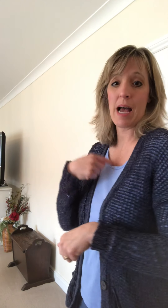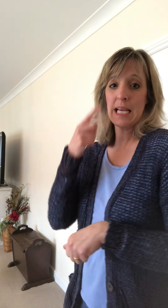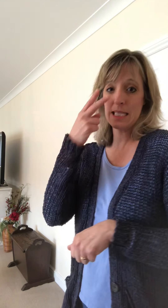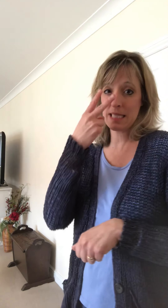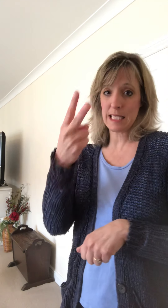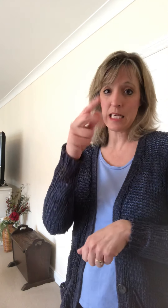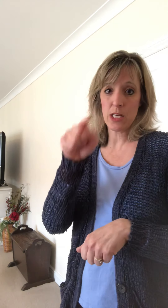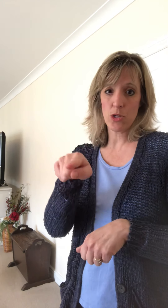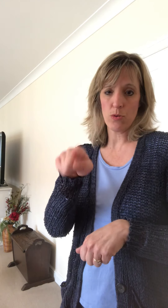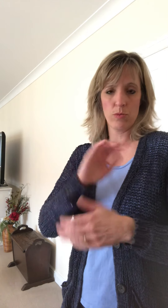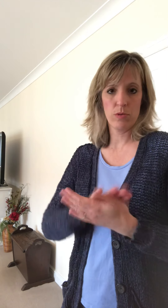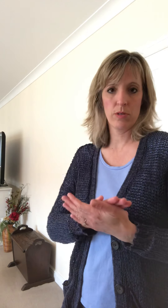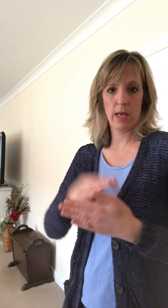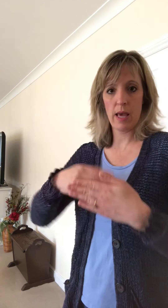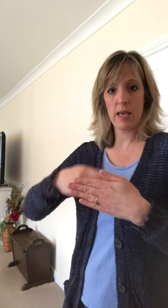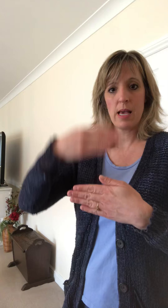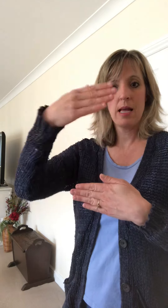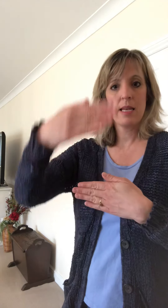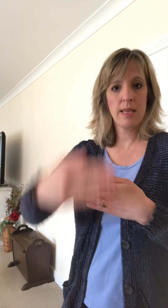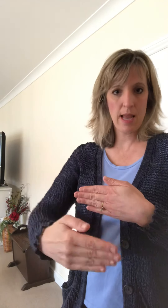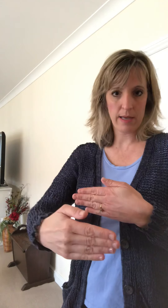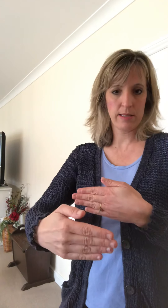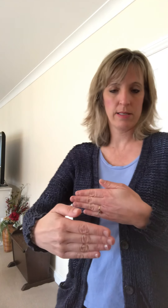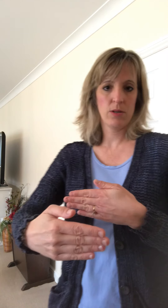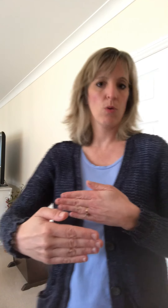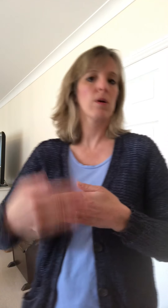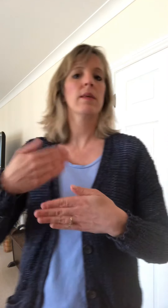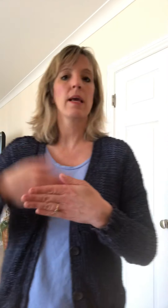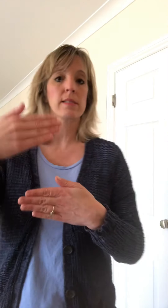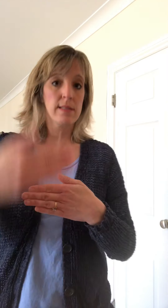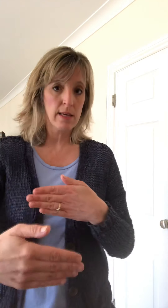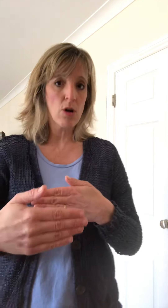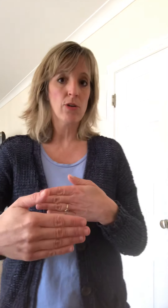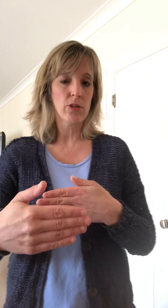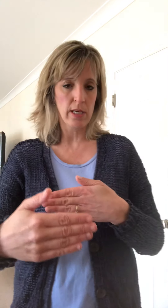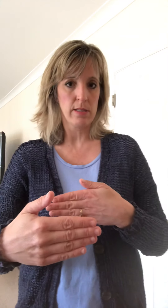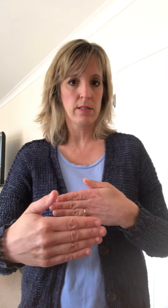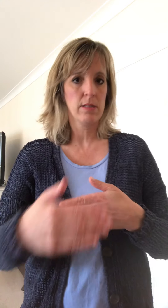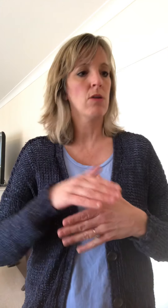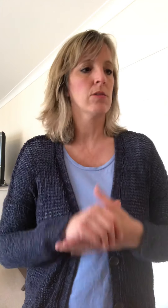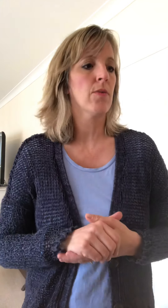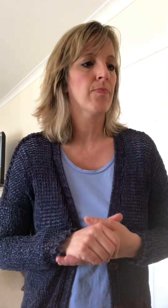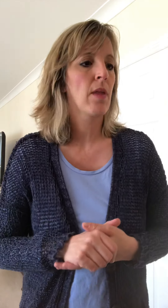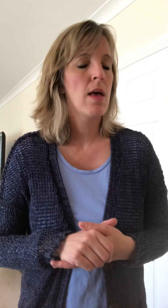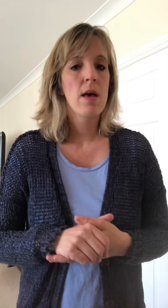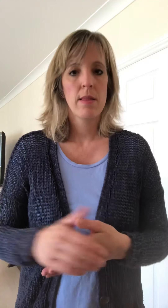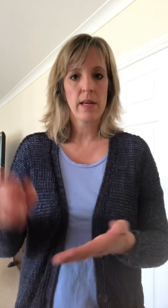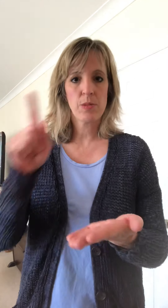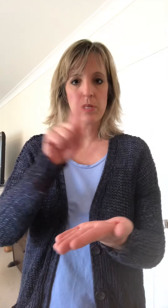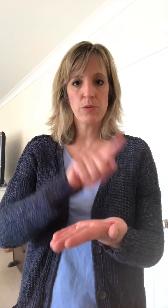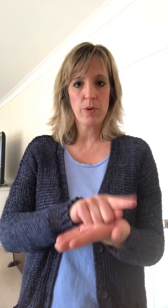I see you, okay? Next, or the next thing on your list also. The next one is